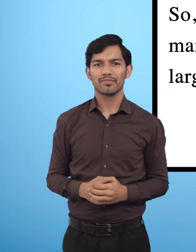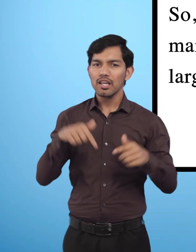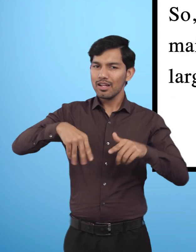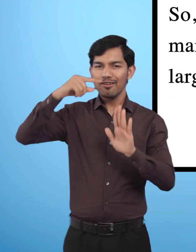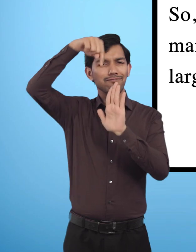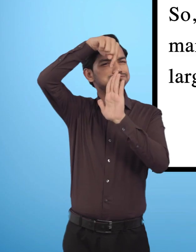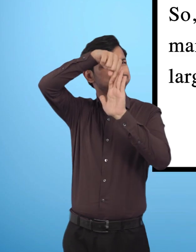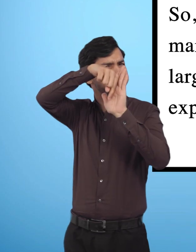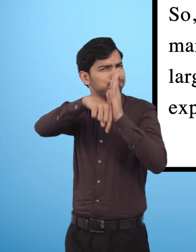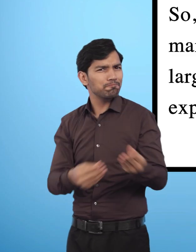Let us explore.